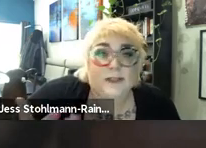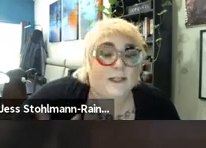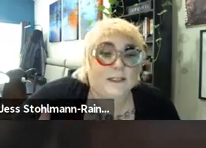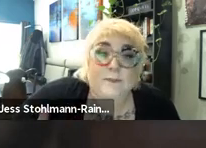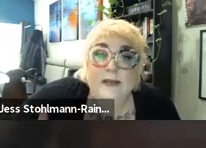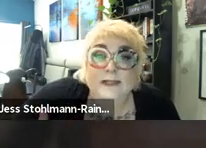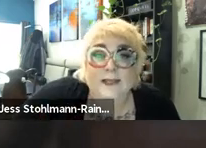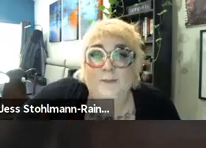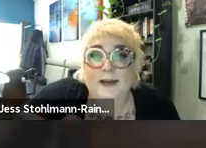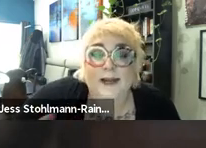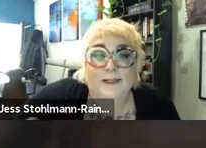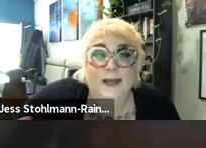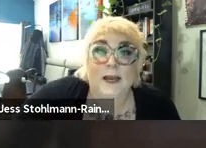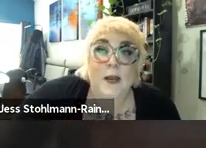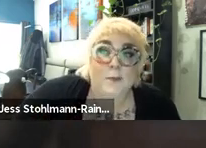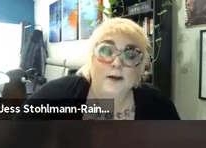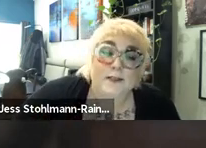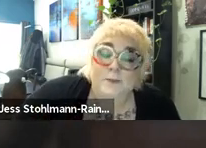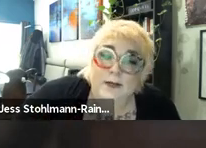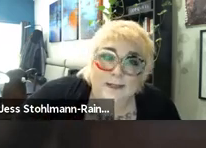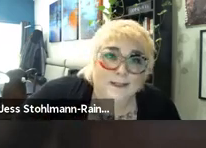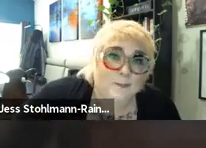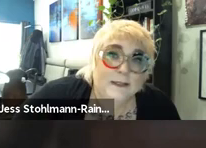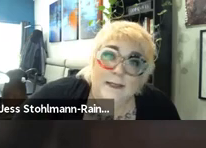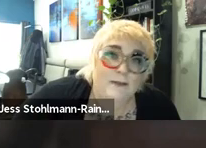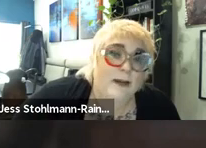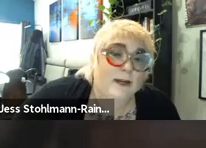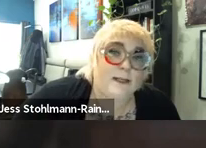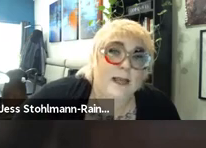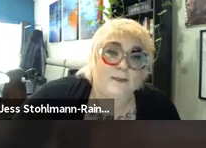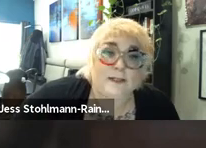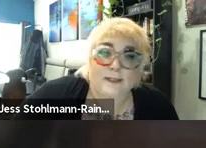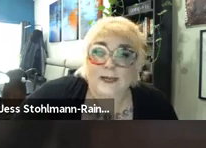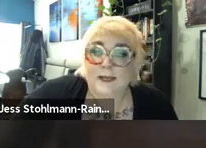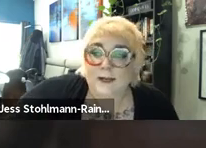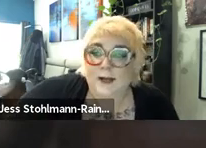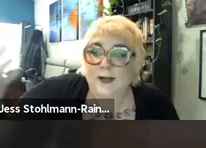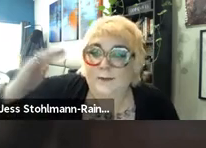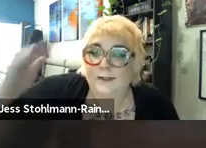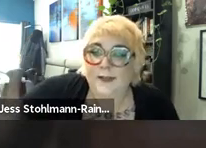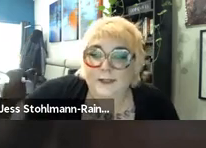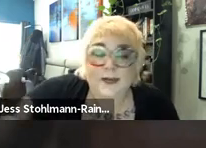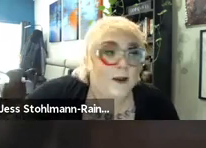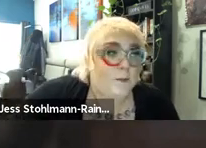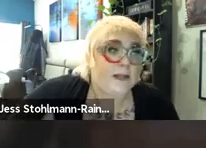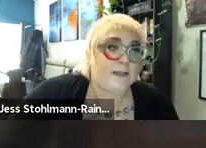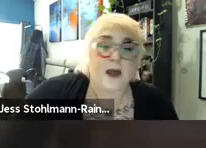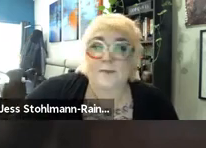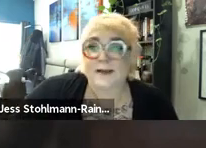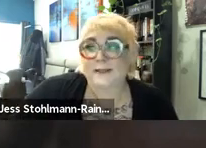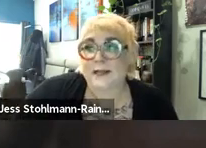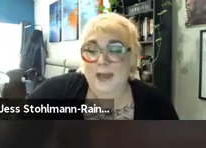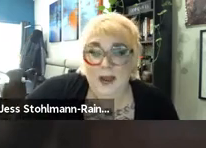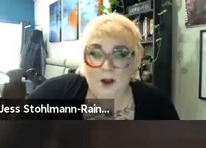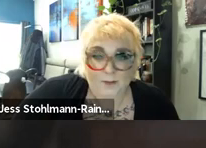big conversations to me that's happening is that peer support is explicitly written into the fcc um discussion but it's